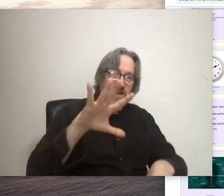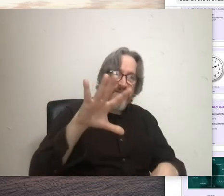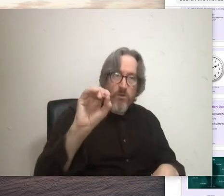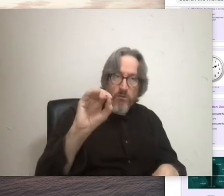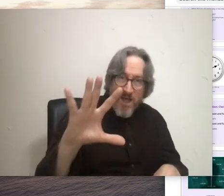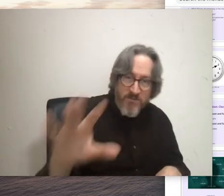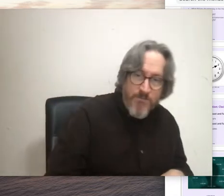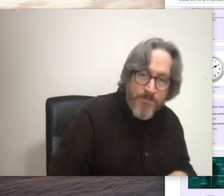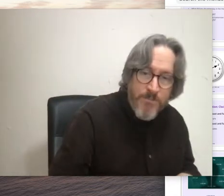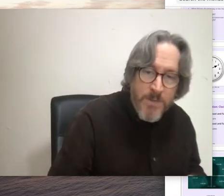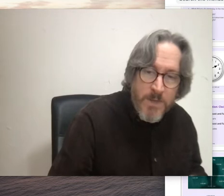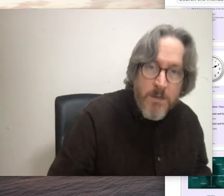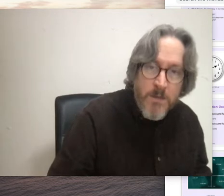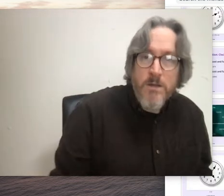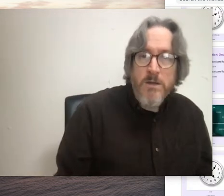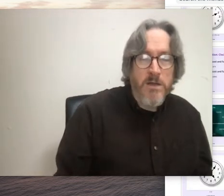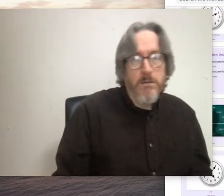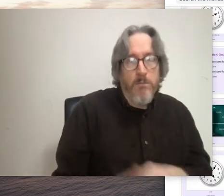Time 505.